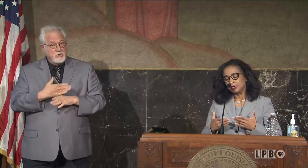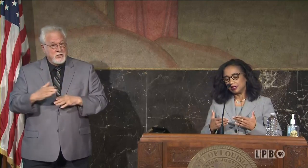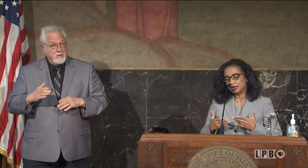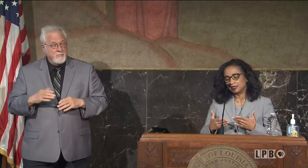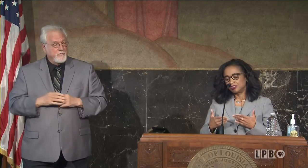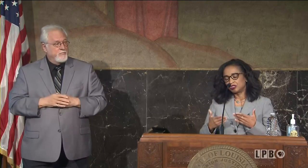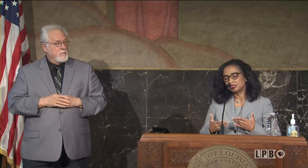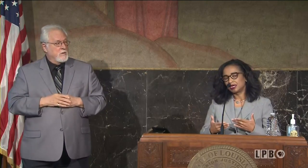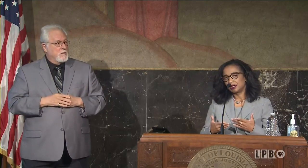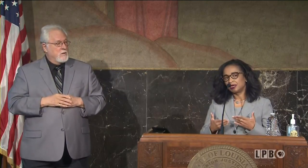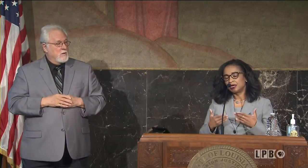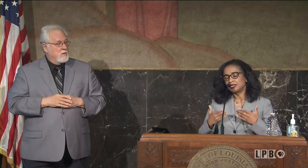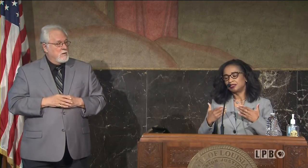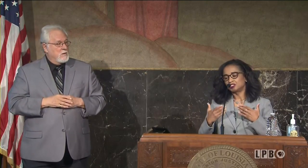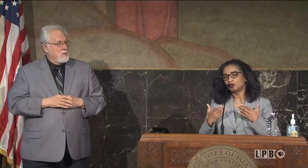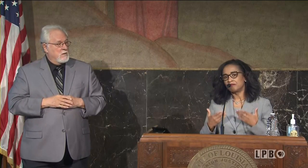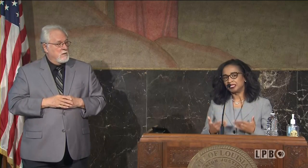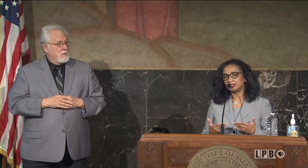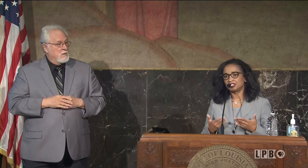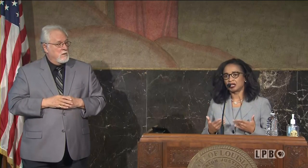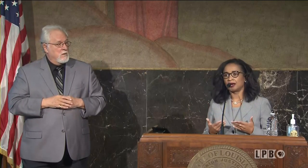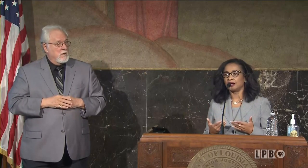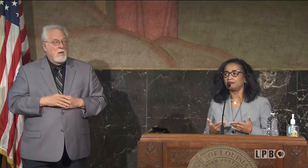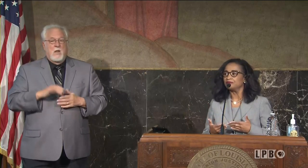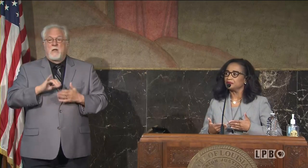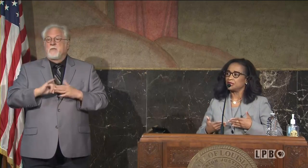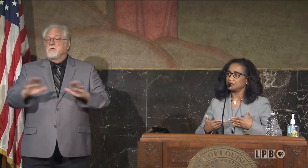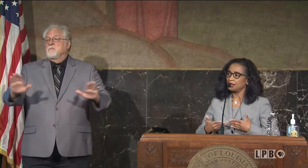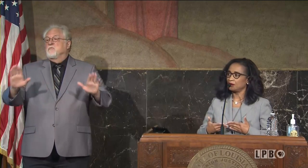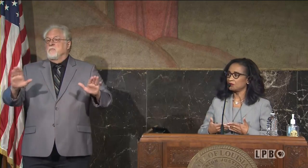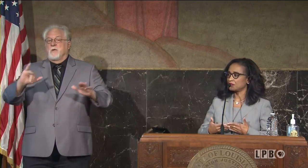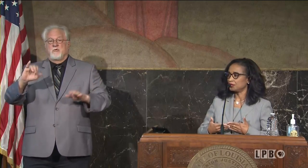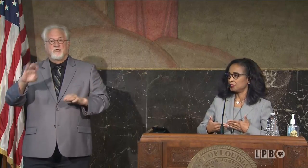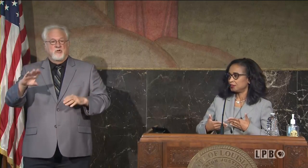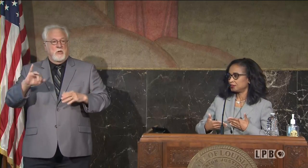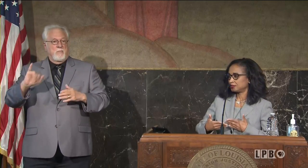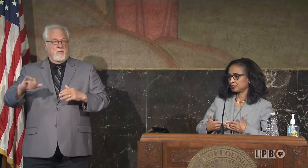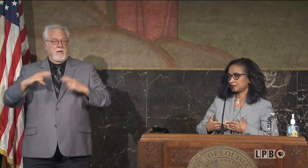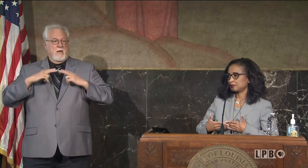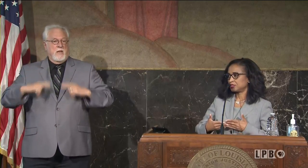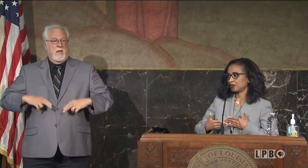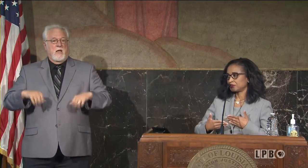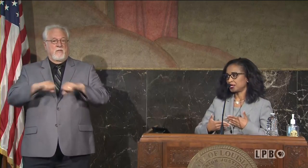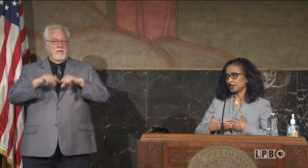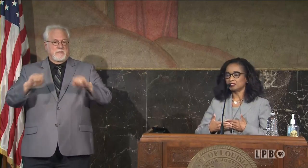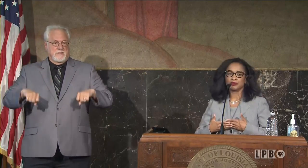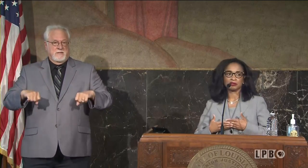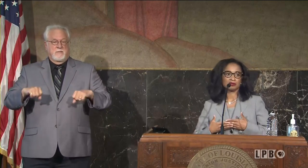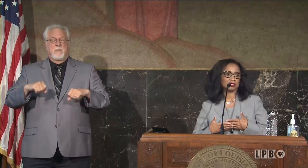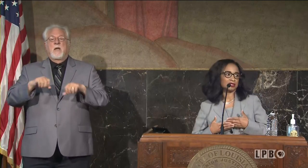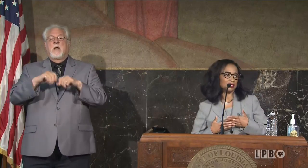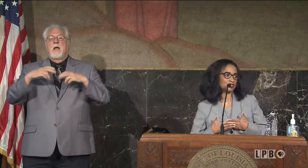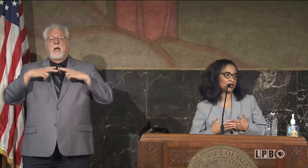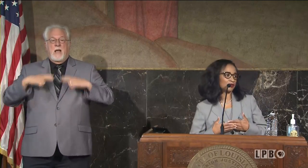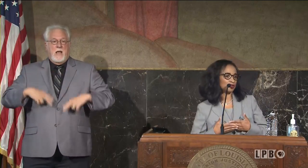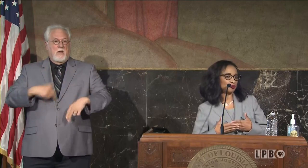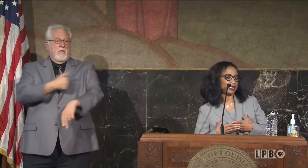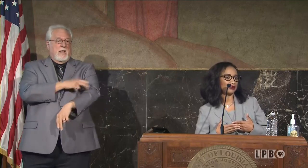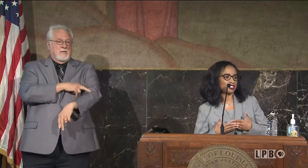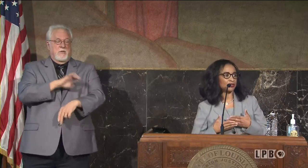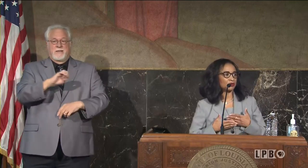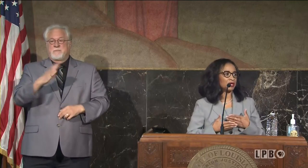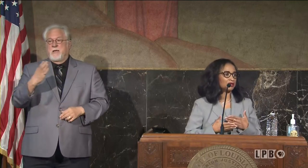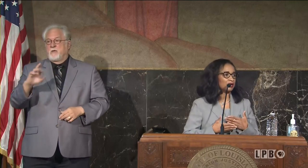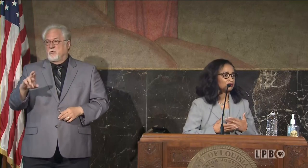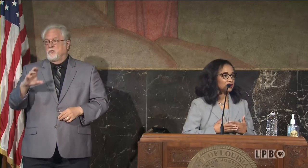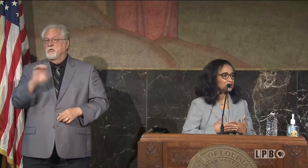is just the tremendous job that the health system, the health and hospitals in East Baton Rouge